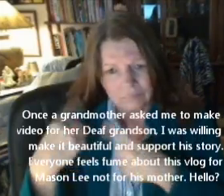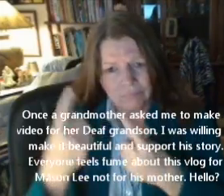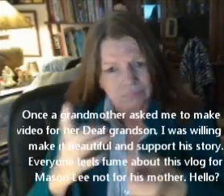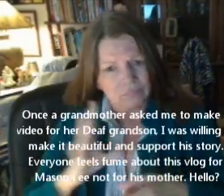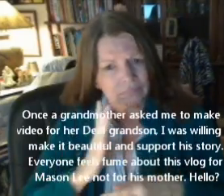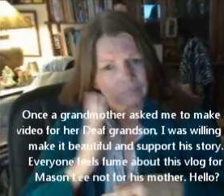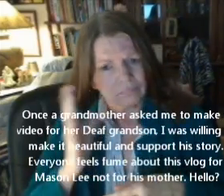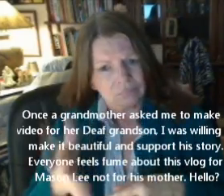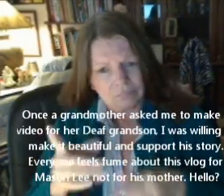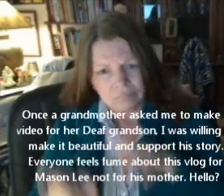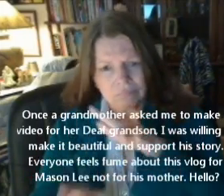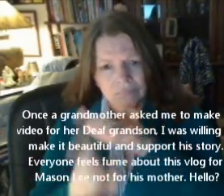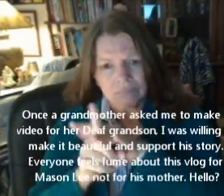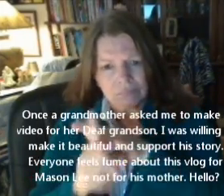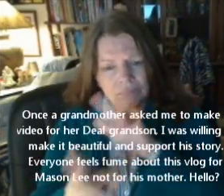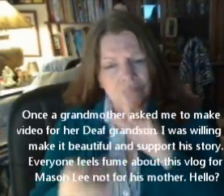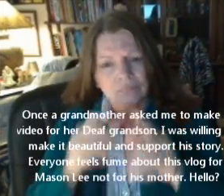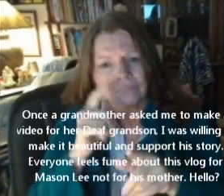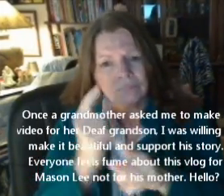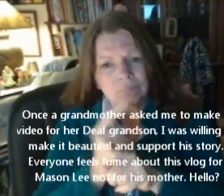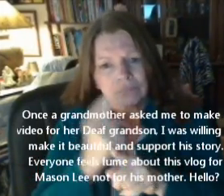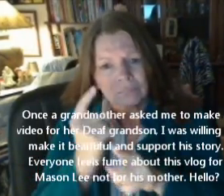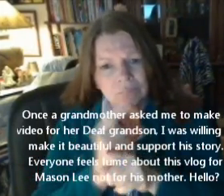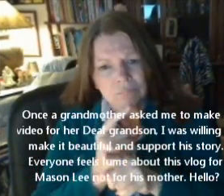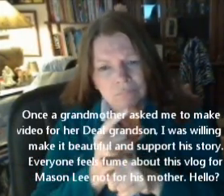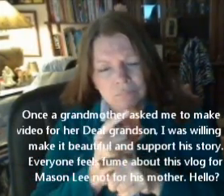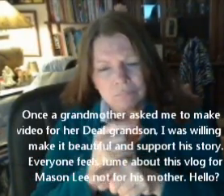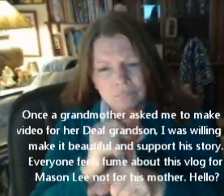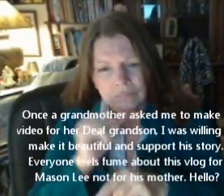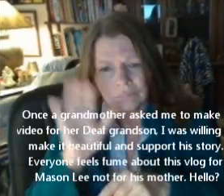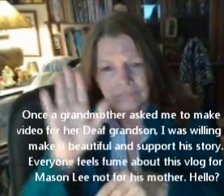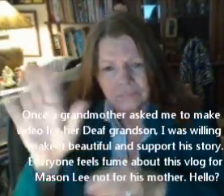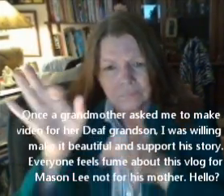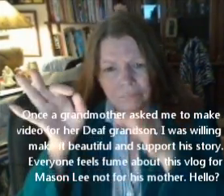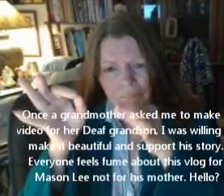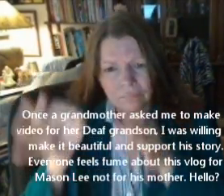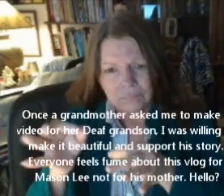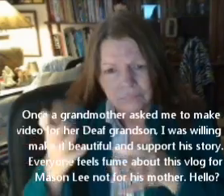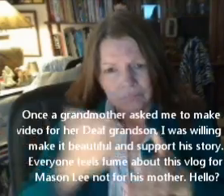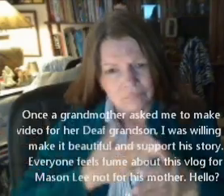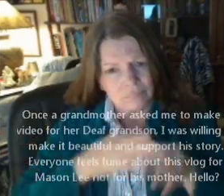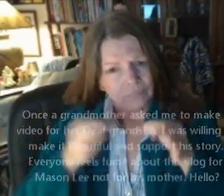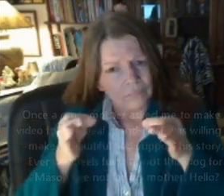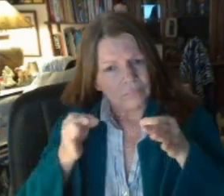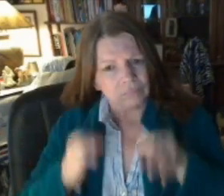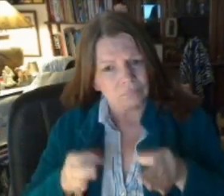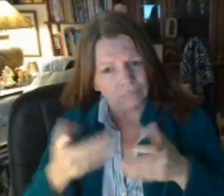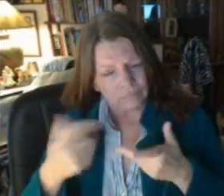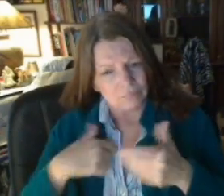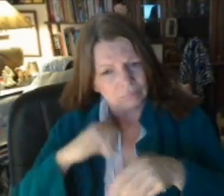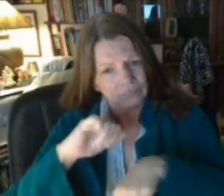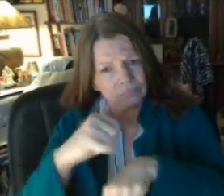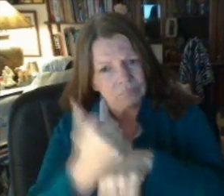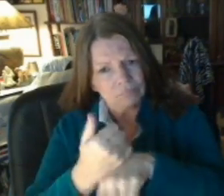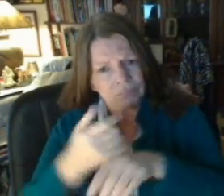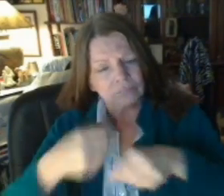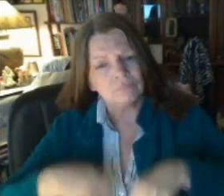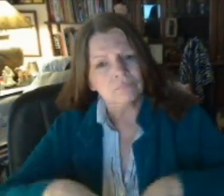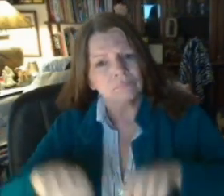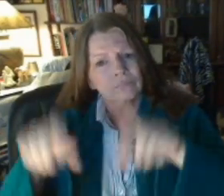insurance someday. So this is why it is so important for you to limit your privacy settings. That's why at HLN we are focusing so closely on this, you